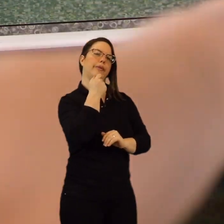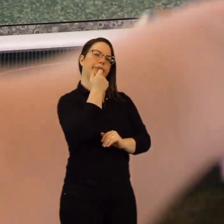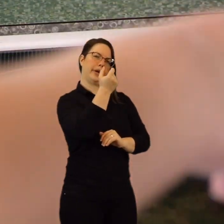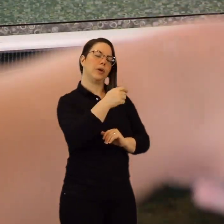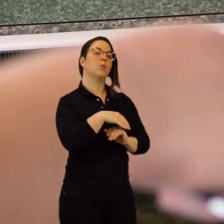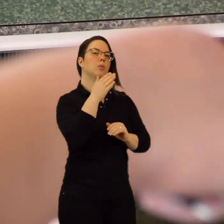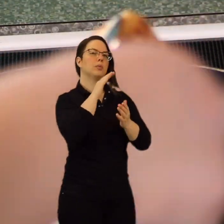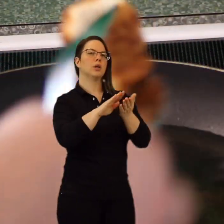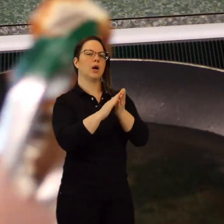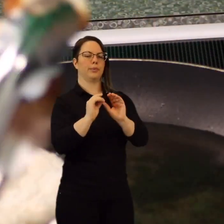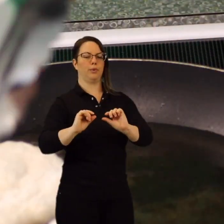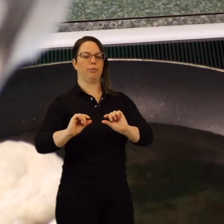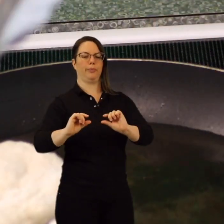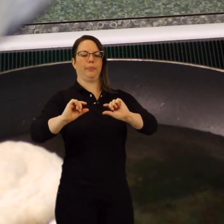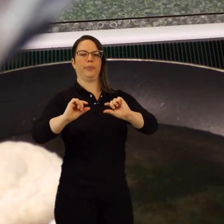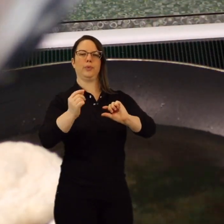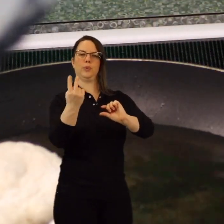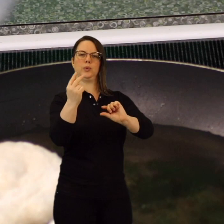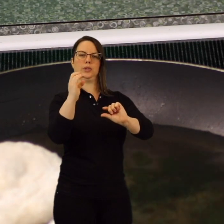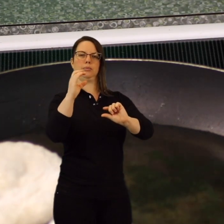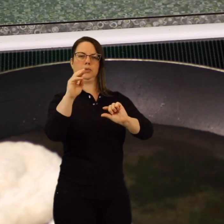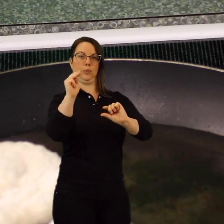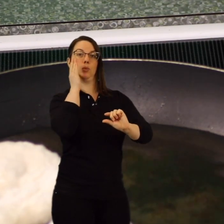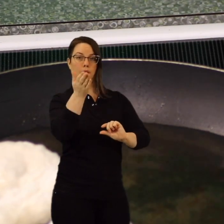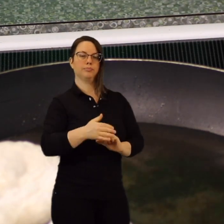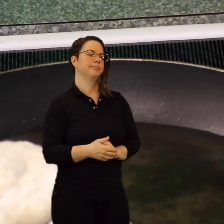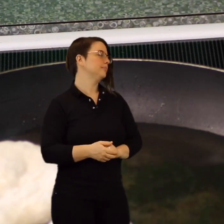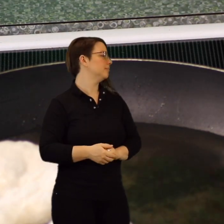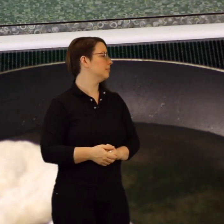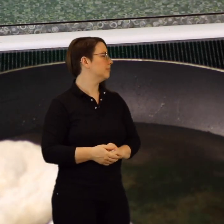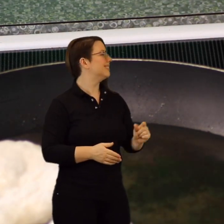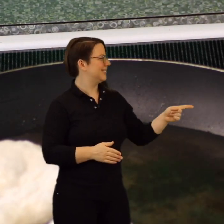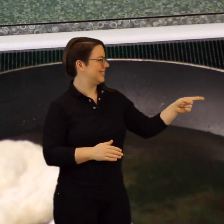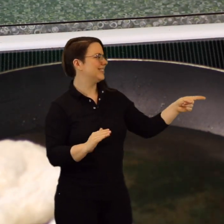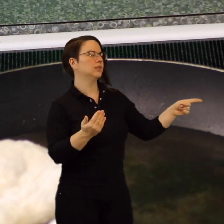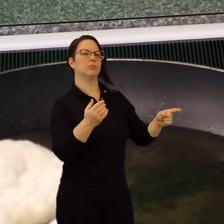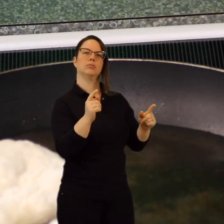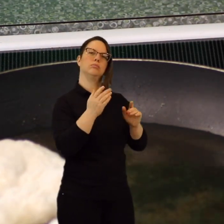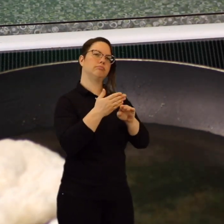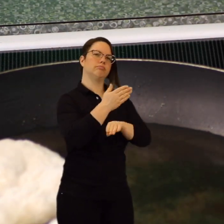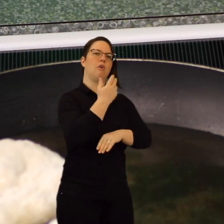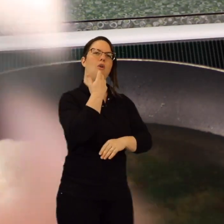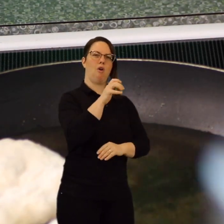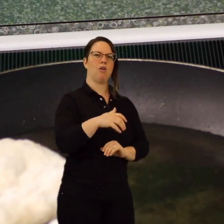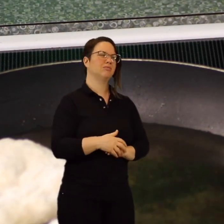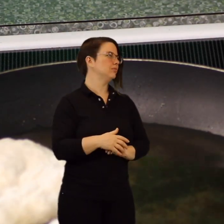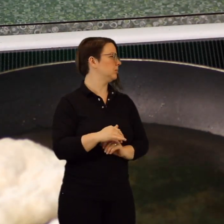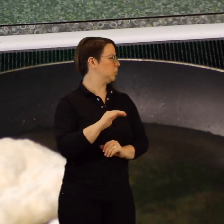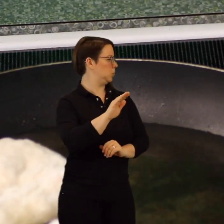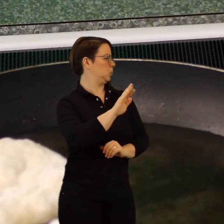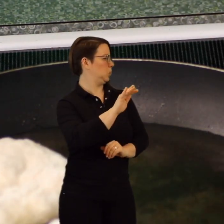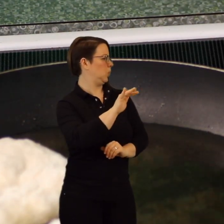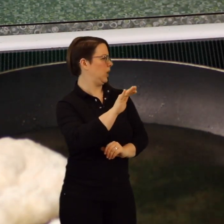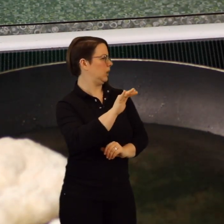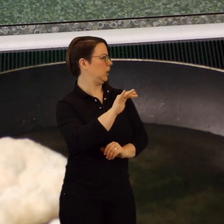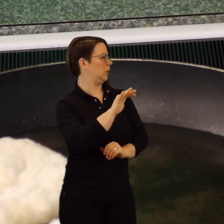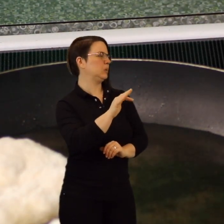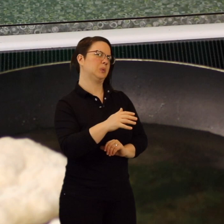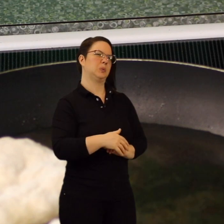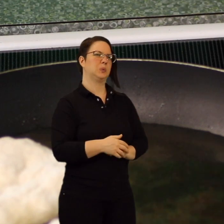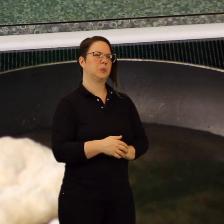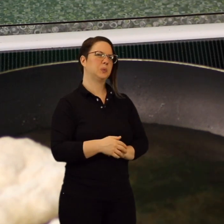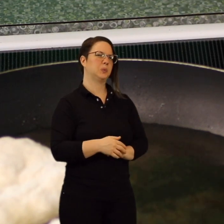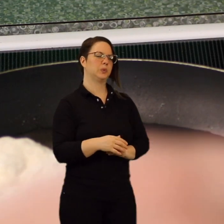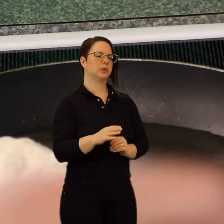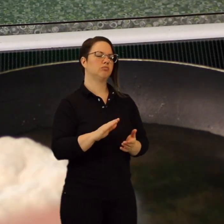So this piece, it might have been a bit too hot because it's quite brown and it's only been on for a little bit, maybe about